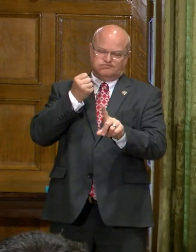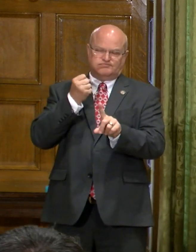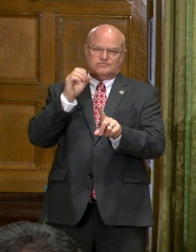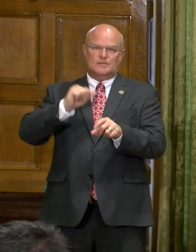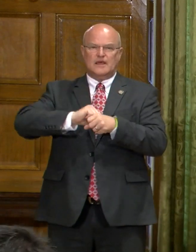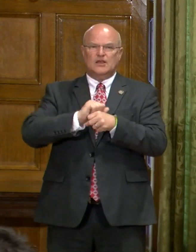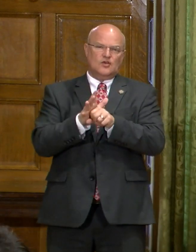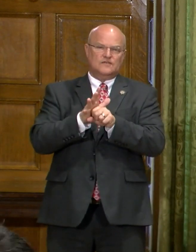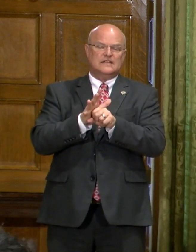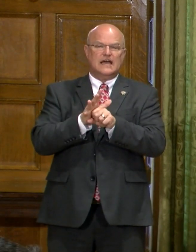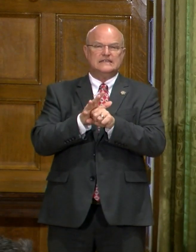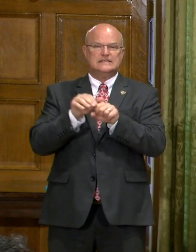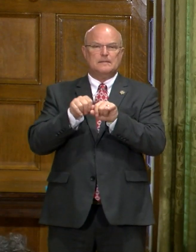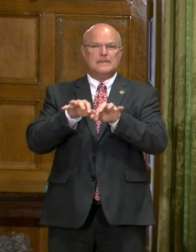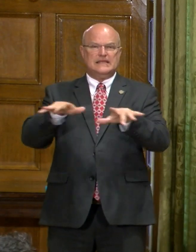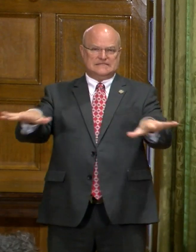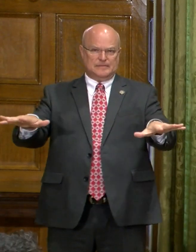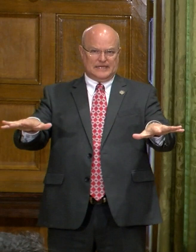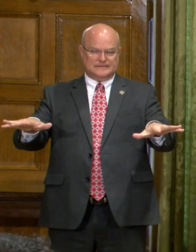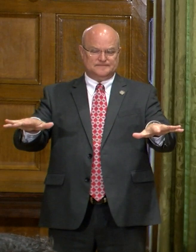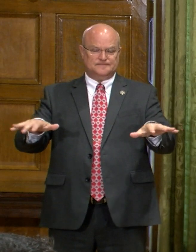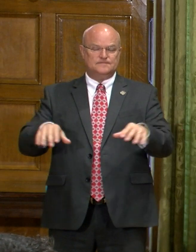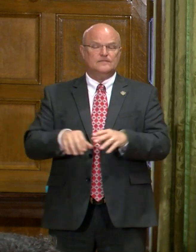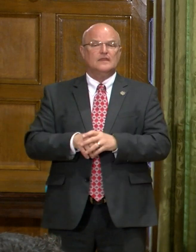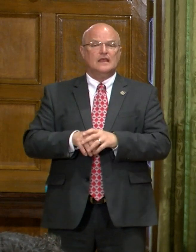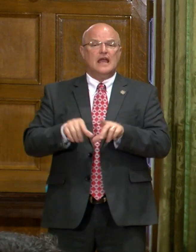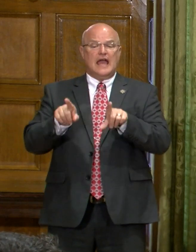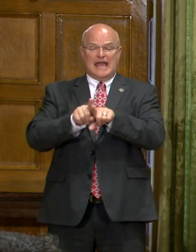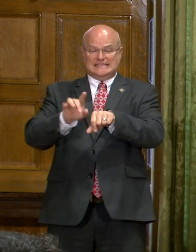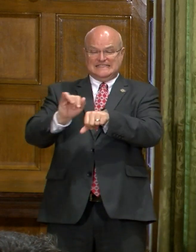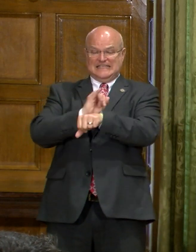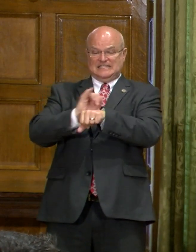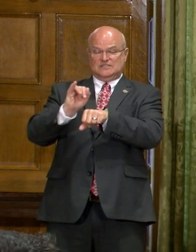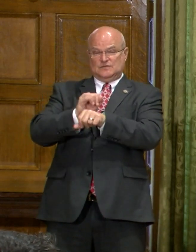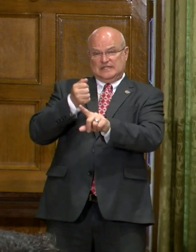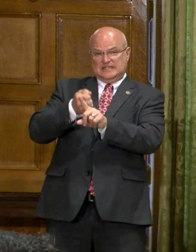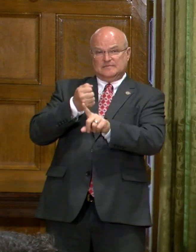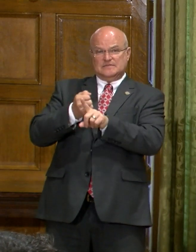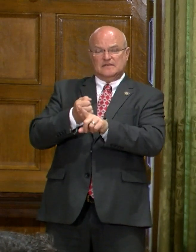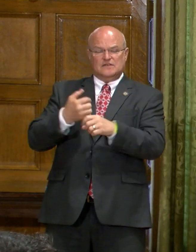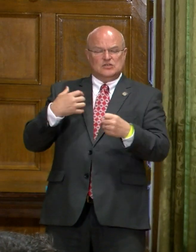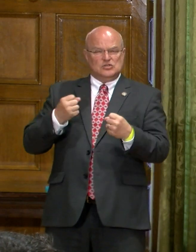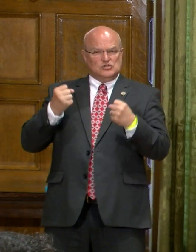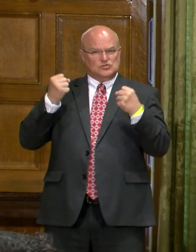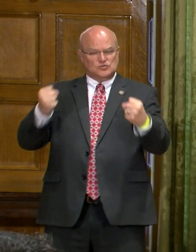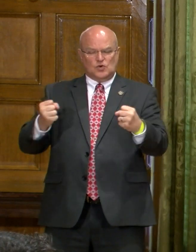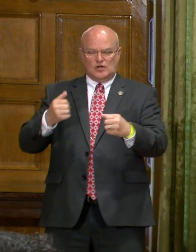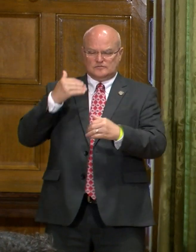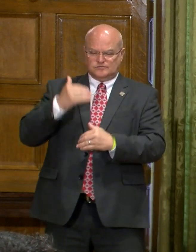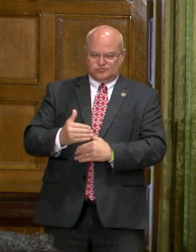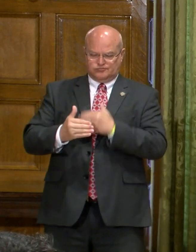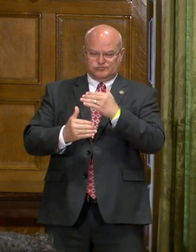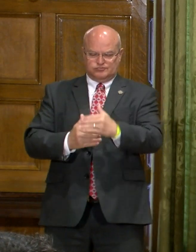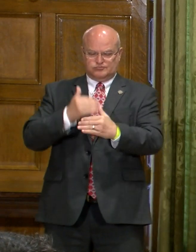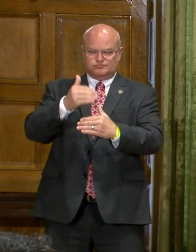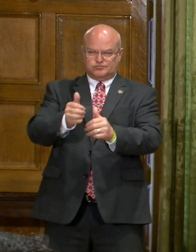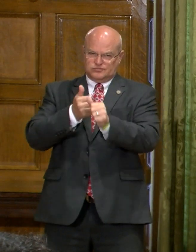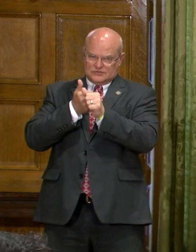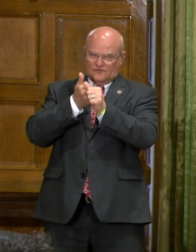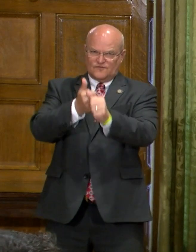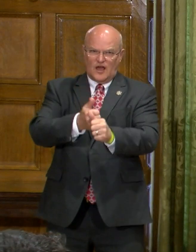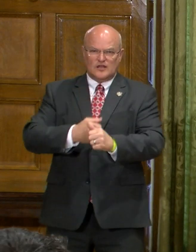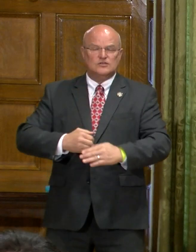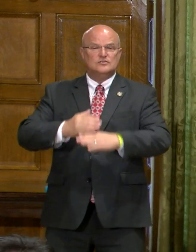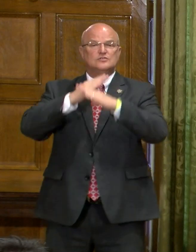by the COVID-19 pandemic. As an industry, they have strong protocols in place to follow